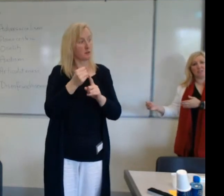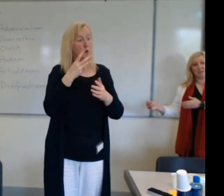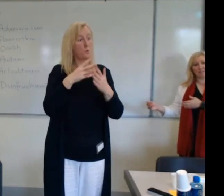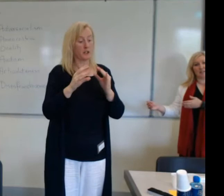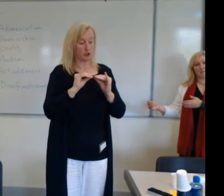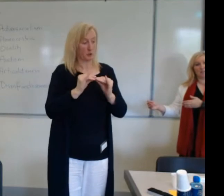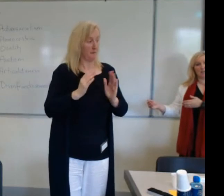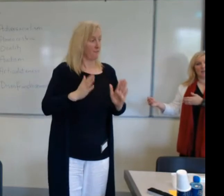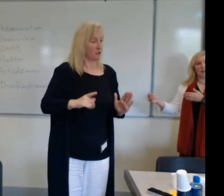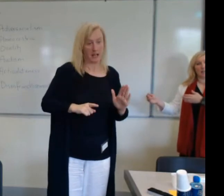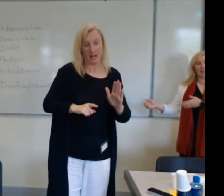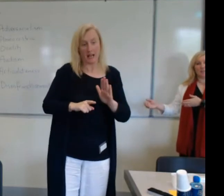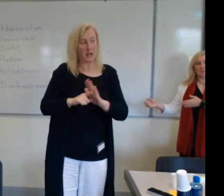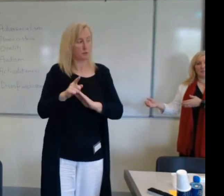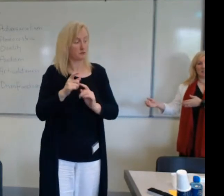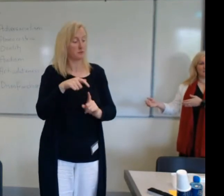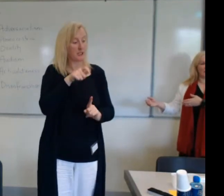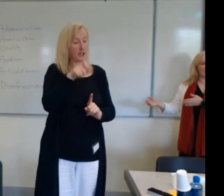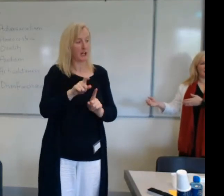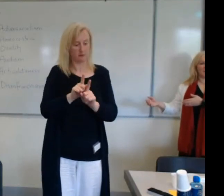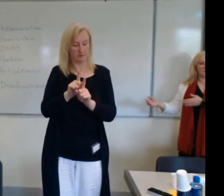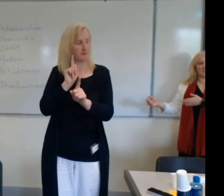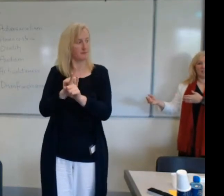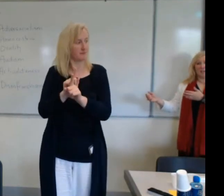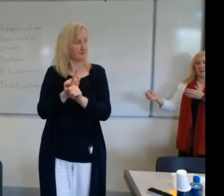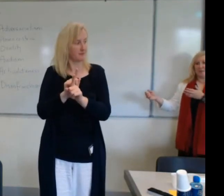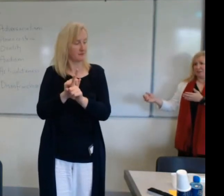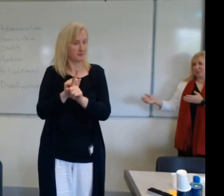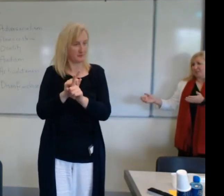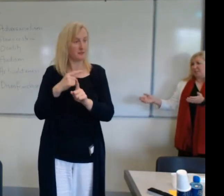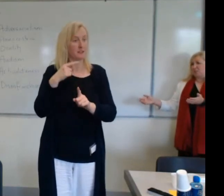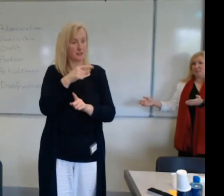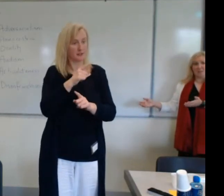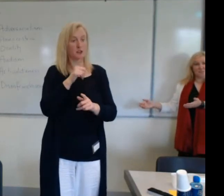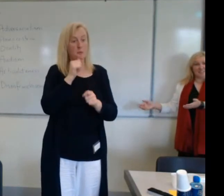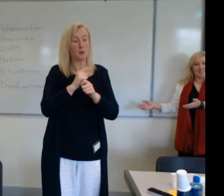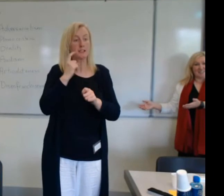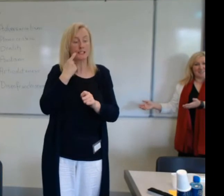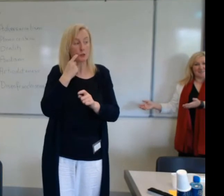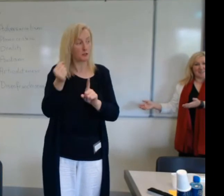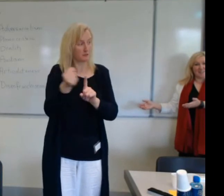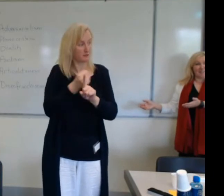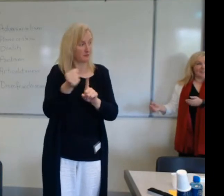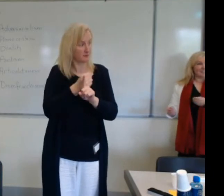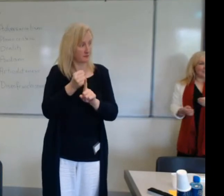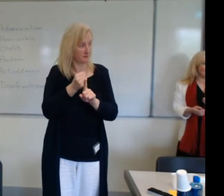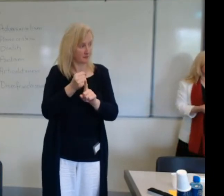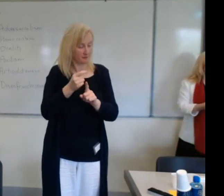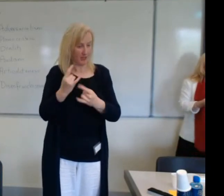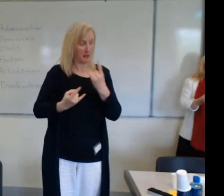interpreting assignment by a client who was being seen by a psychiatrist about sexual assault related issues. Yeah. So they're not, again,